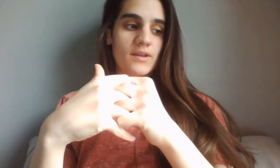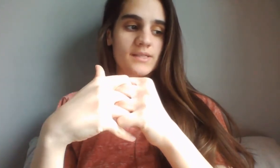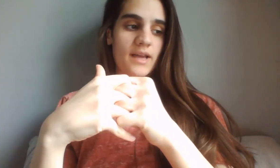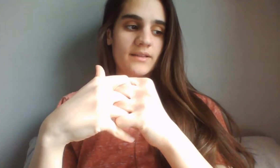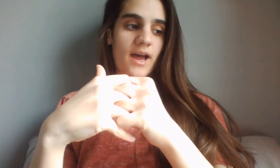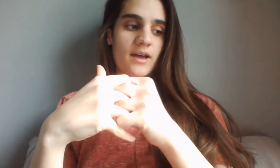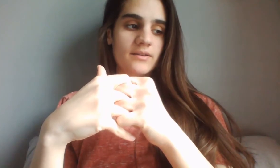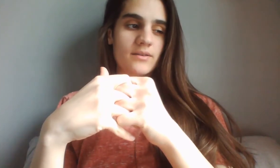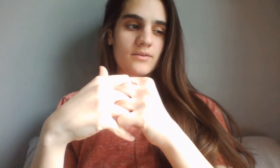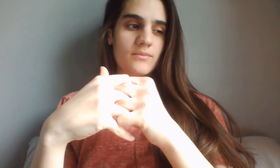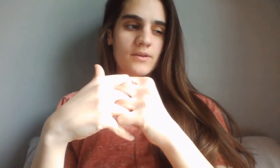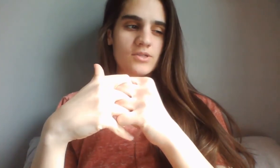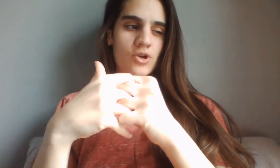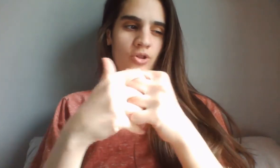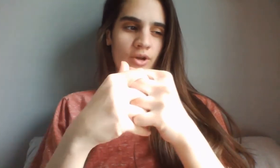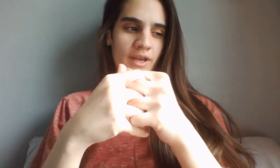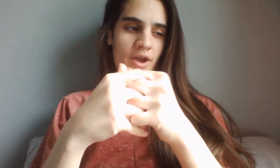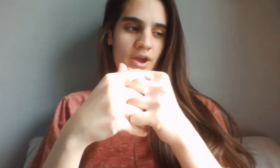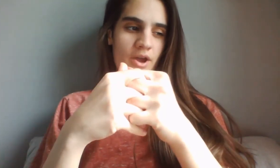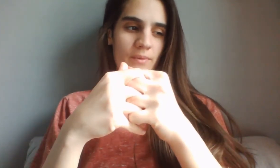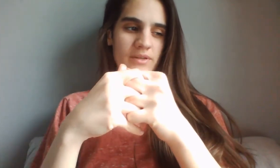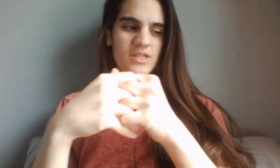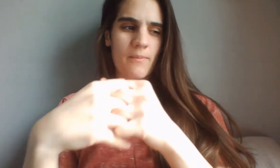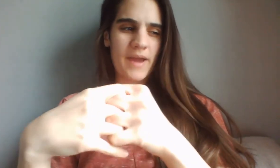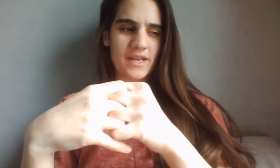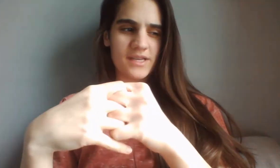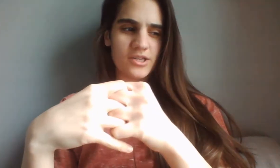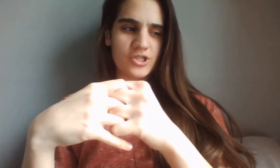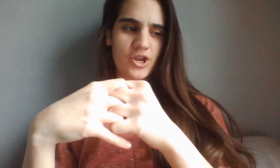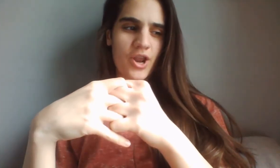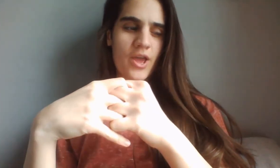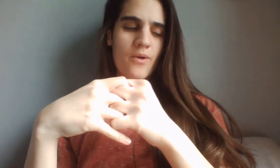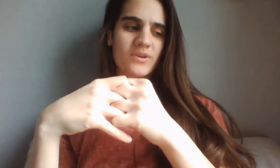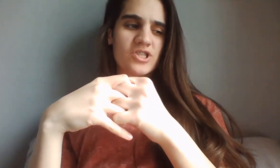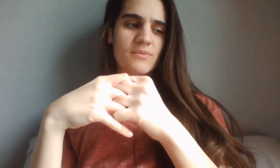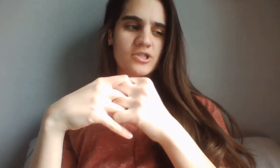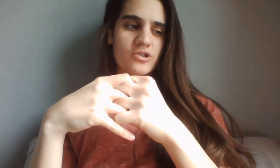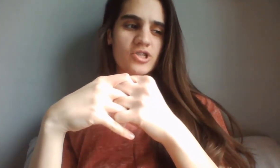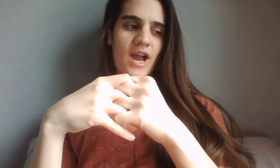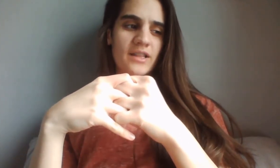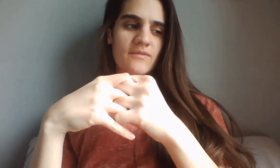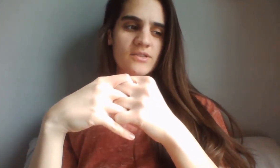like that whilst not looking at her, whilst not paying attention. When she was such high levels